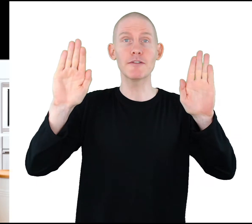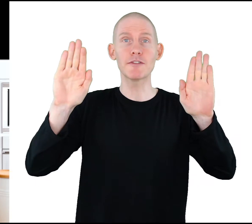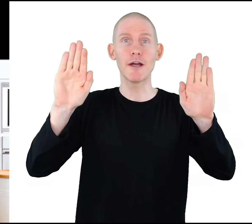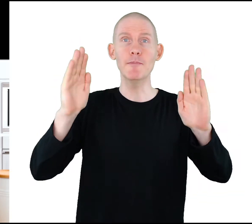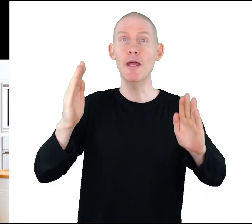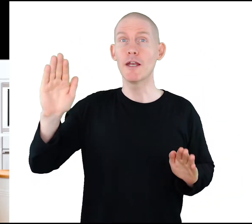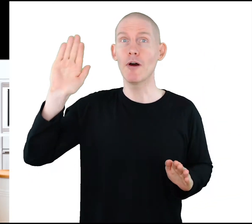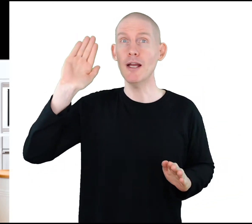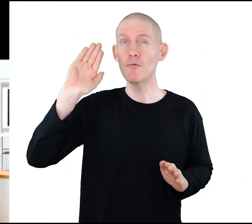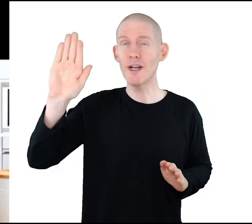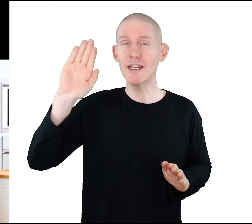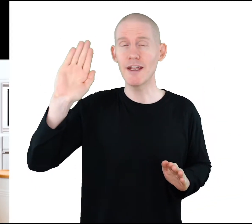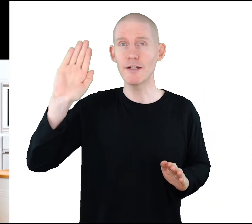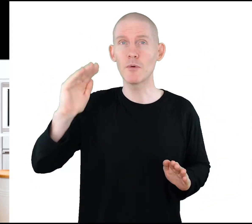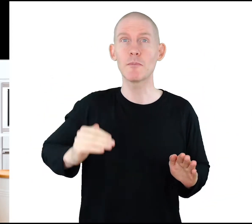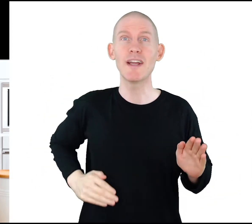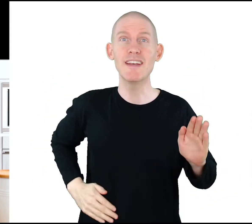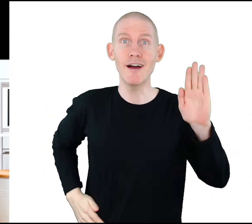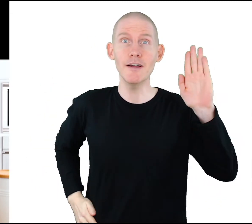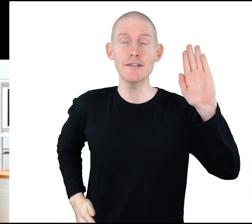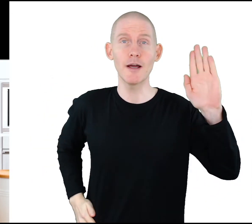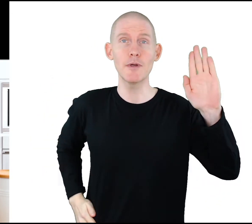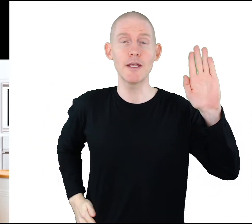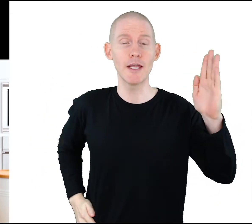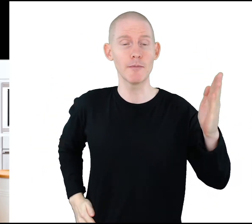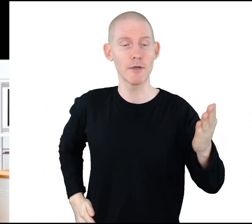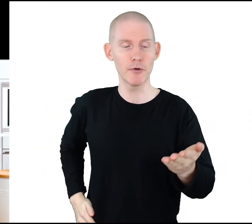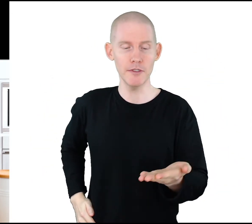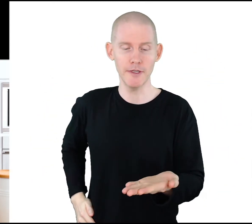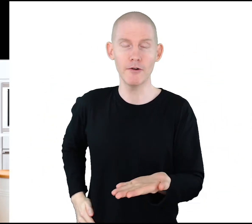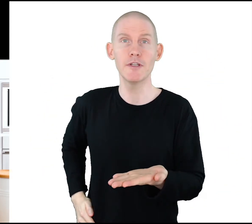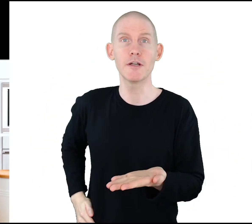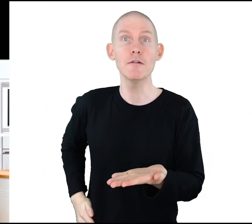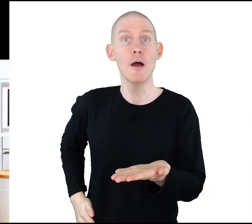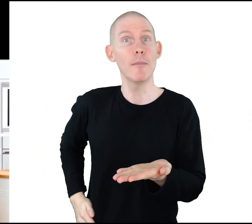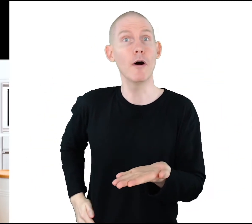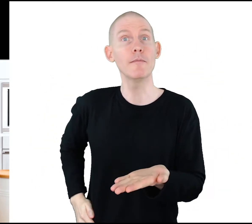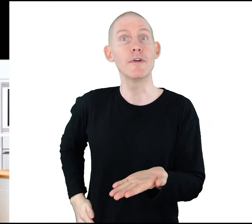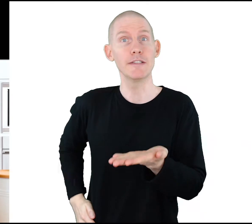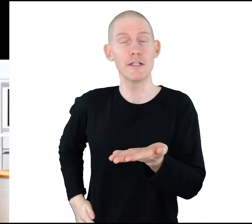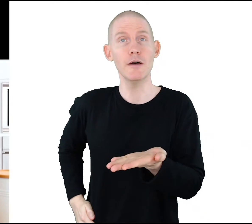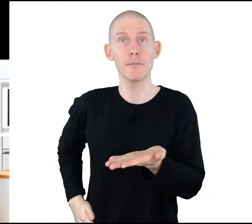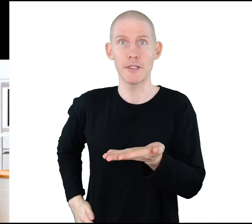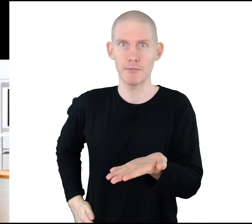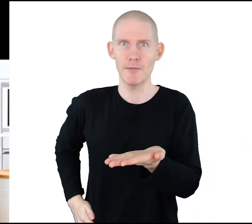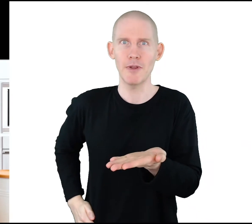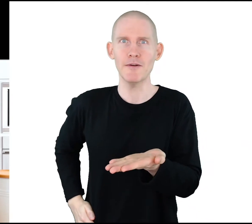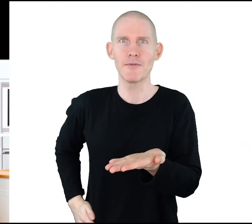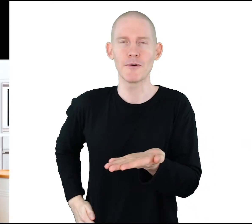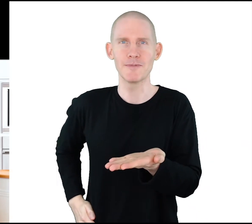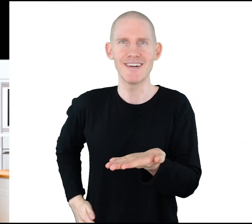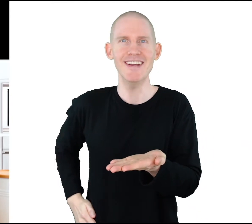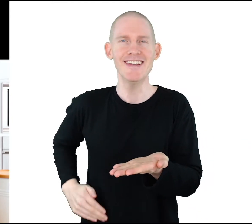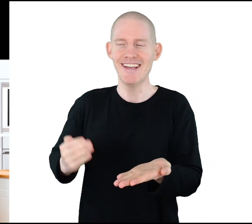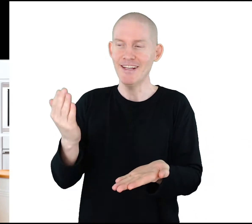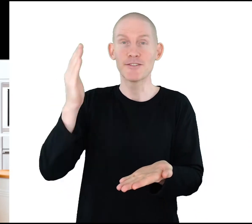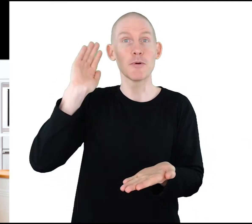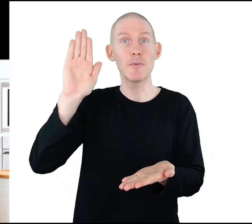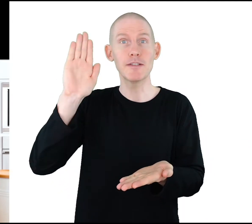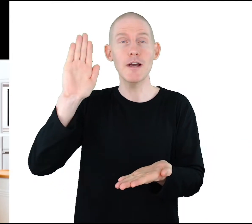alongside. Now I'm right-handed. With my non-dominant hand, I'm going to put it down here, palm facing up. That's my platform, right? So with my dominant